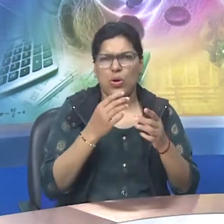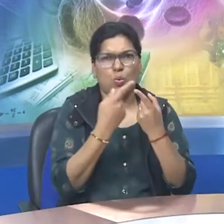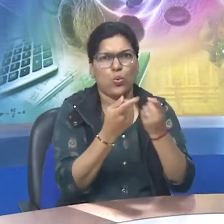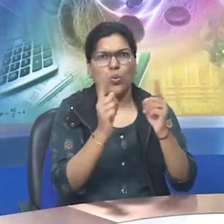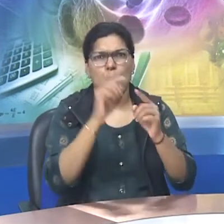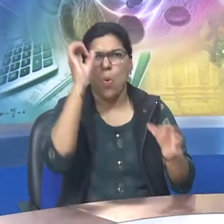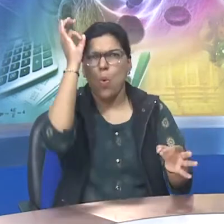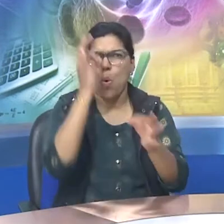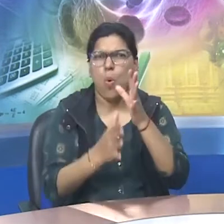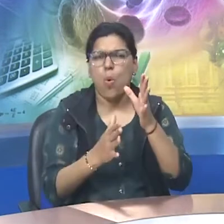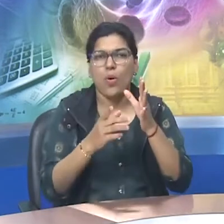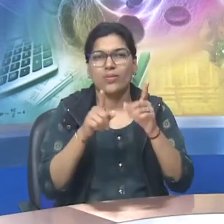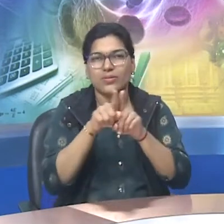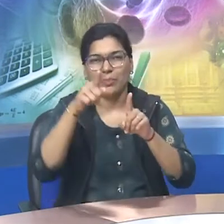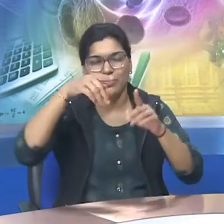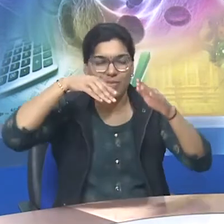it is hot in this room.